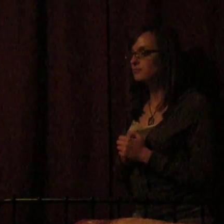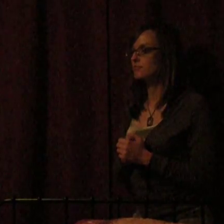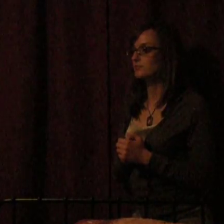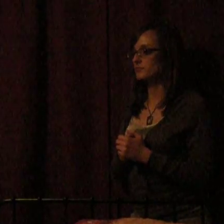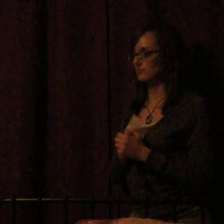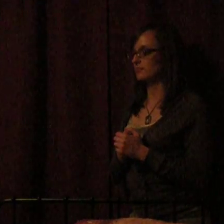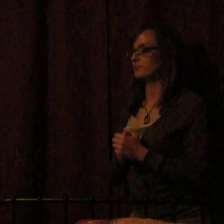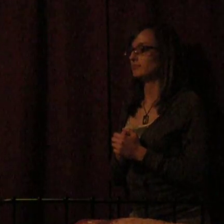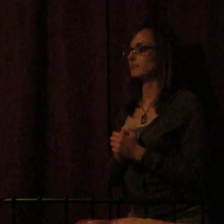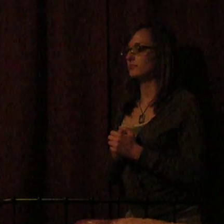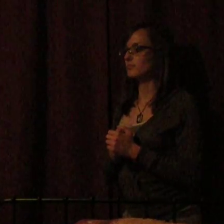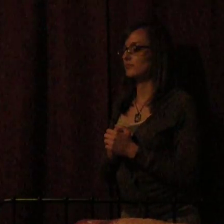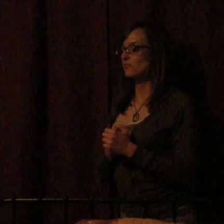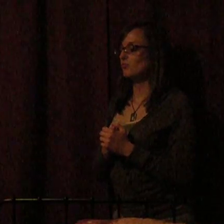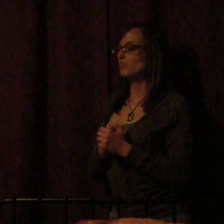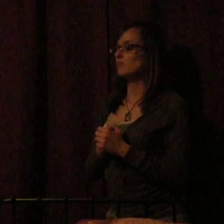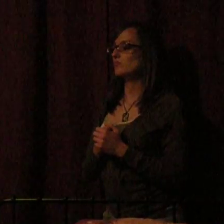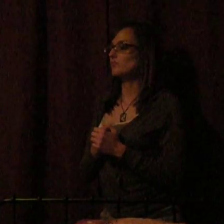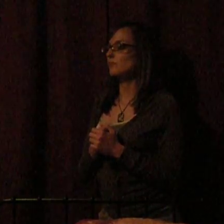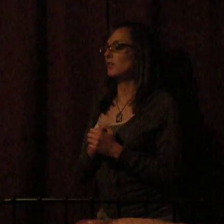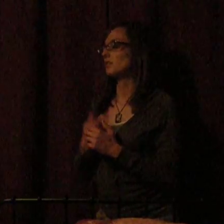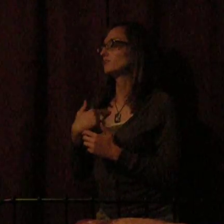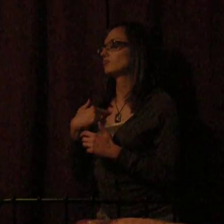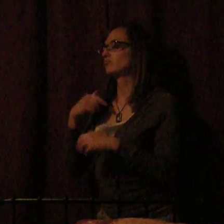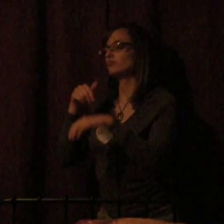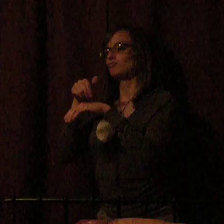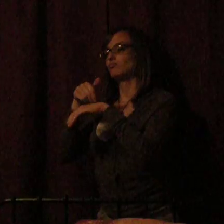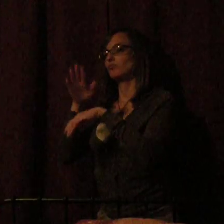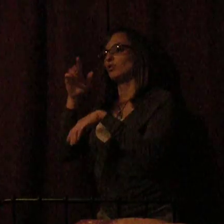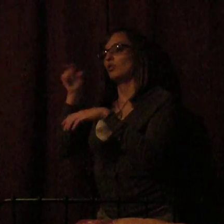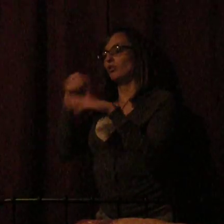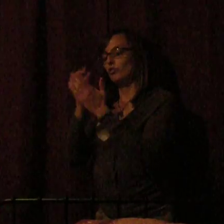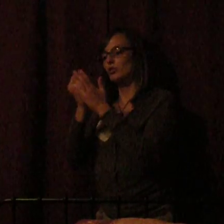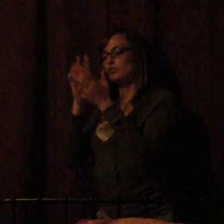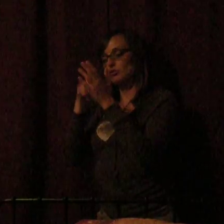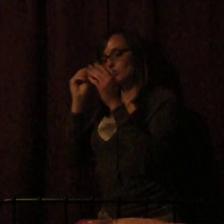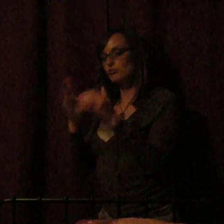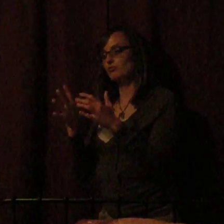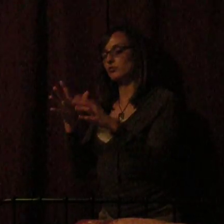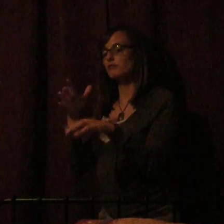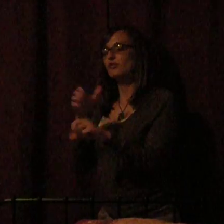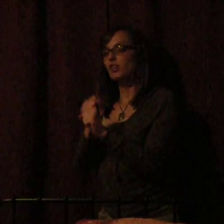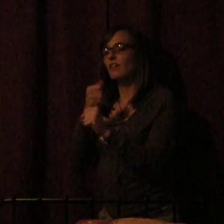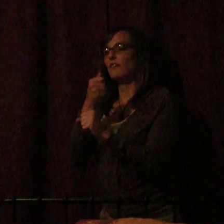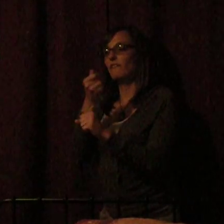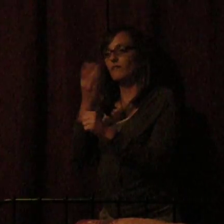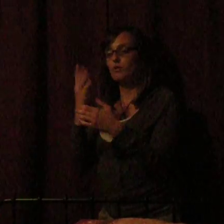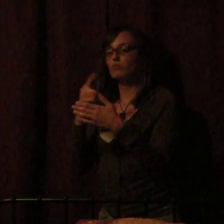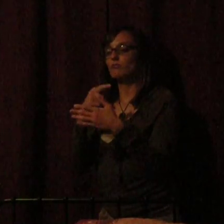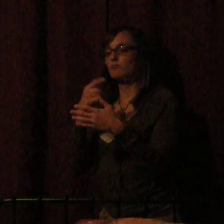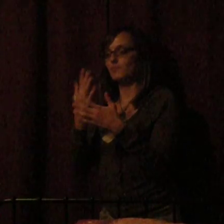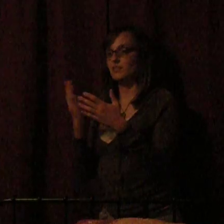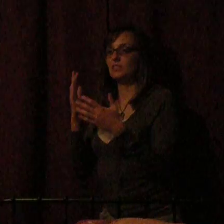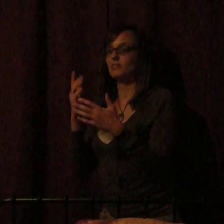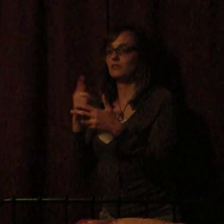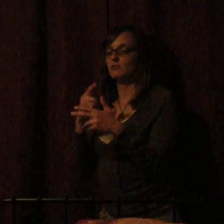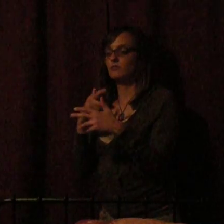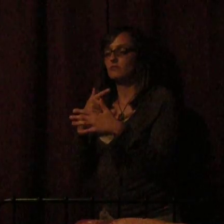dispersants. So I sent a grad student down to the store to get some lube oil and a pillow. We've taken it